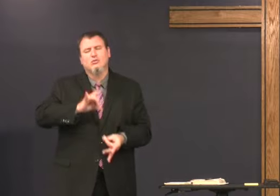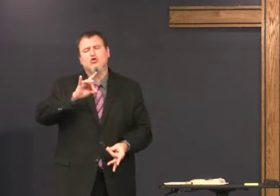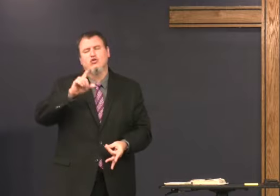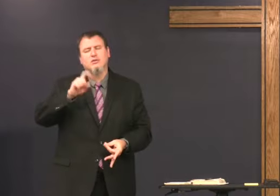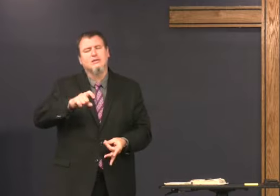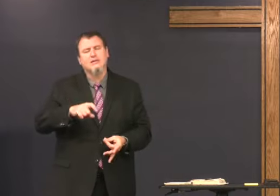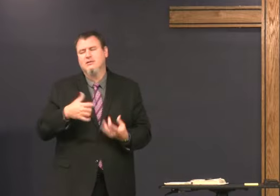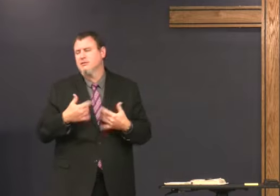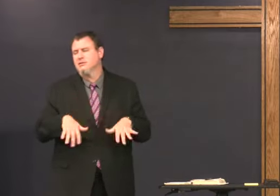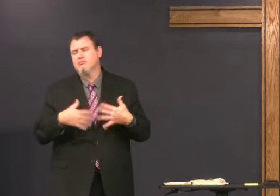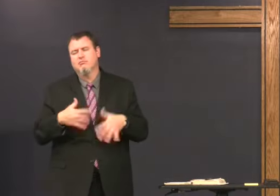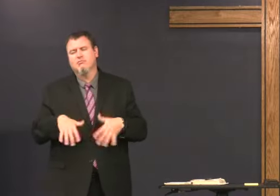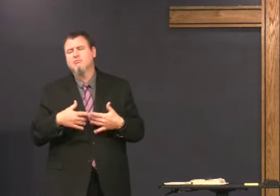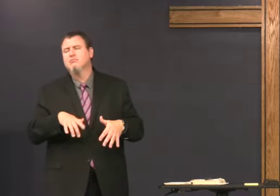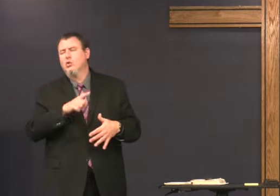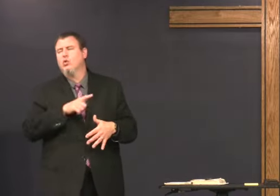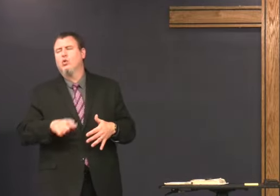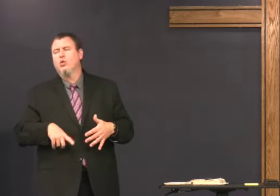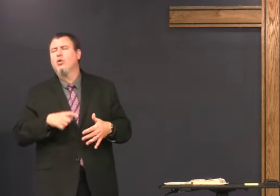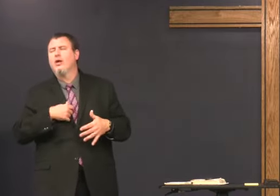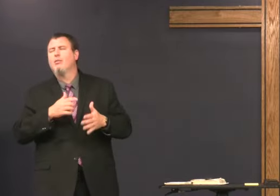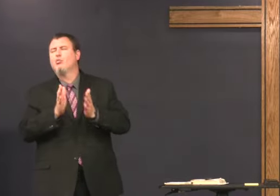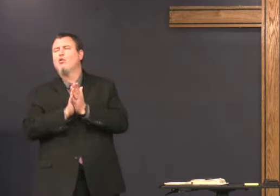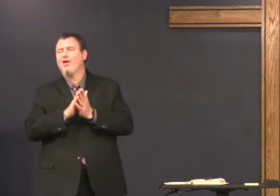We pray for also the spiritual needs.